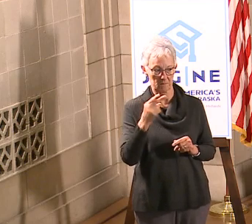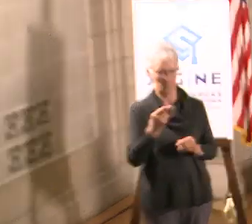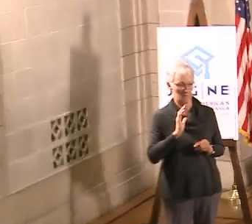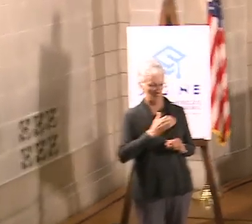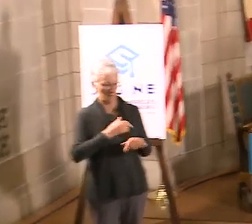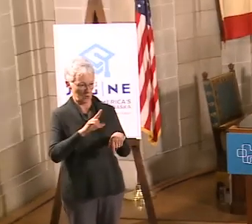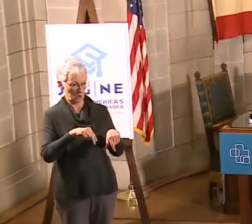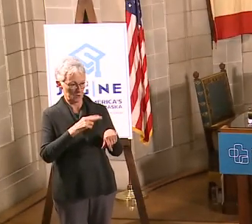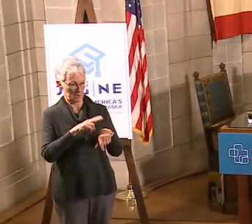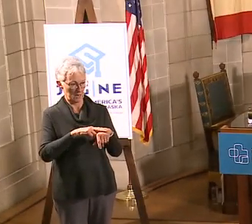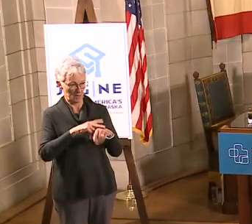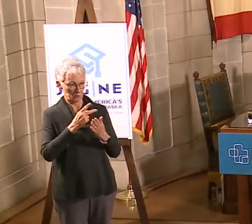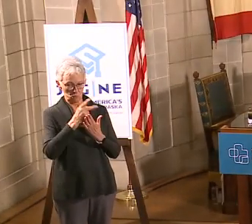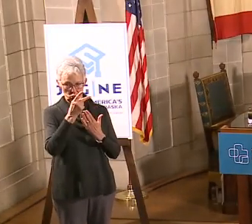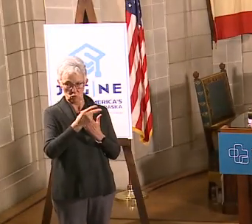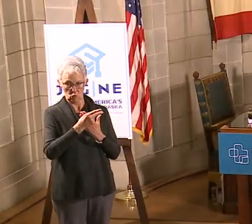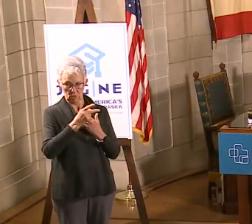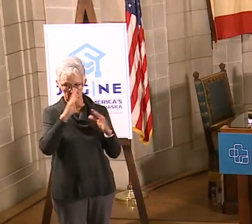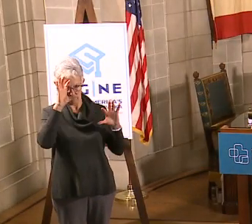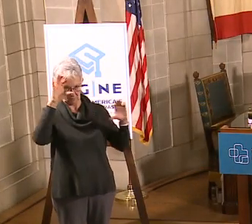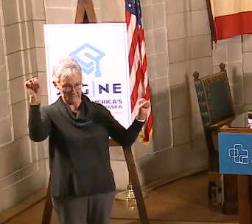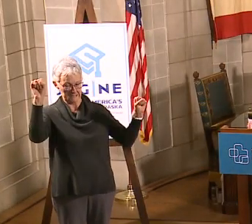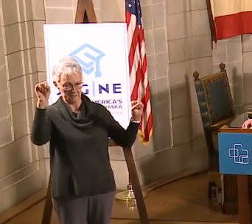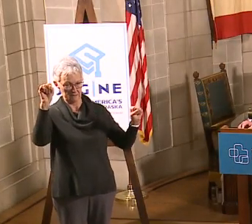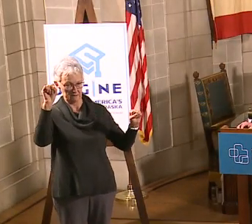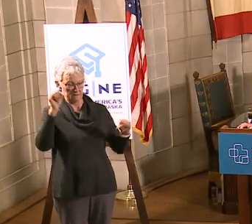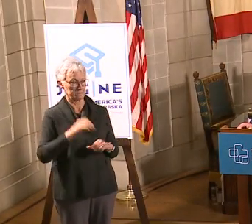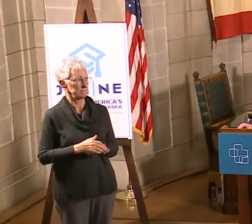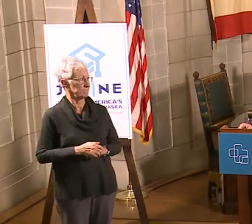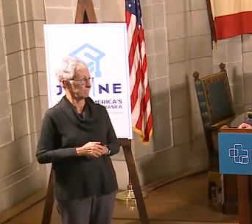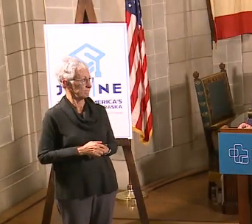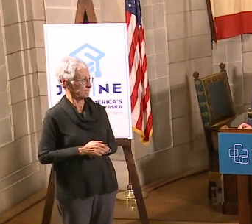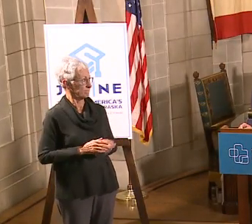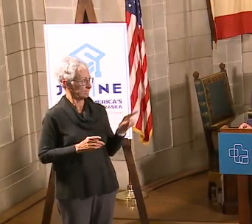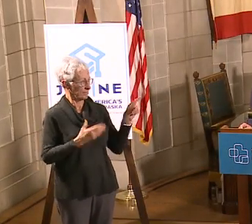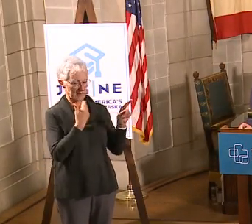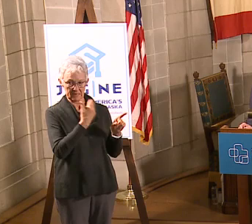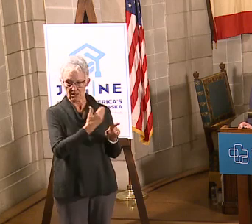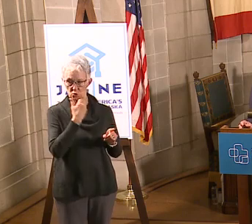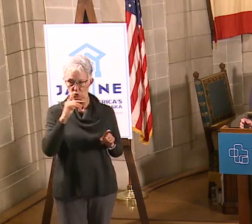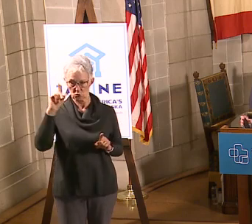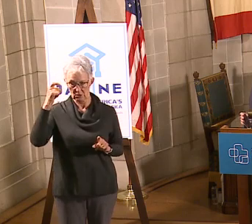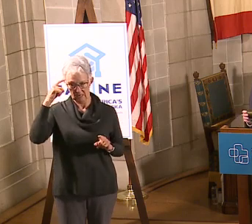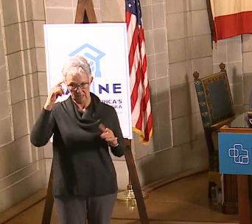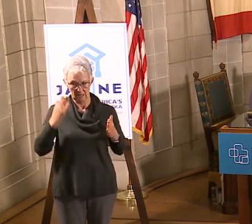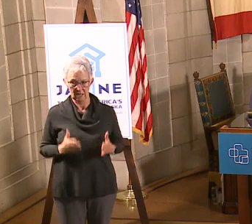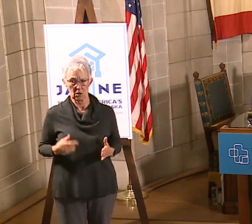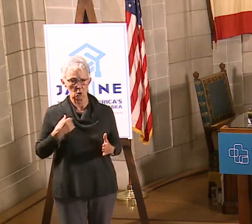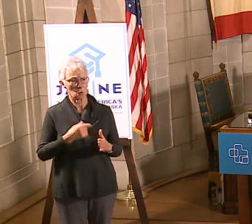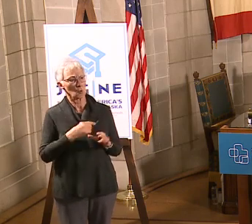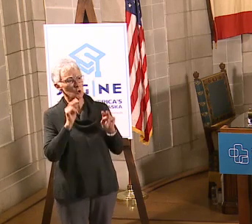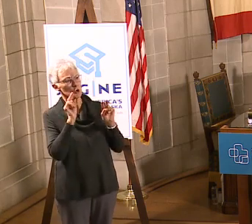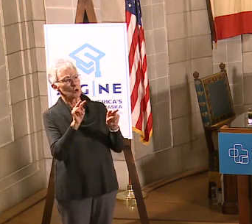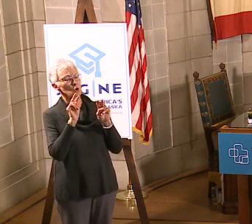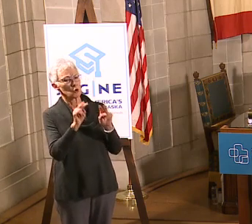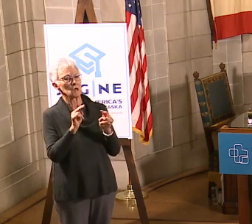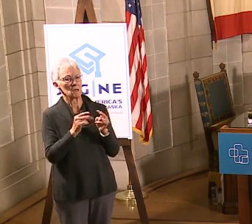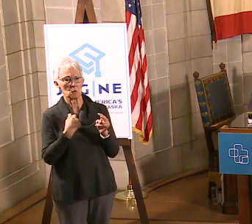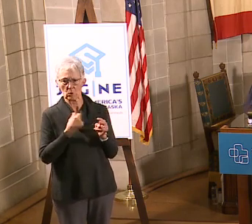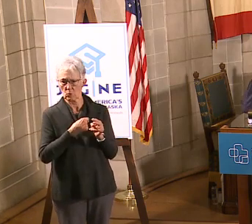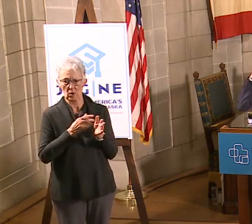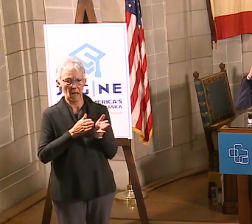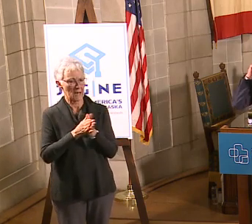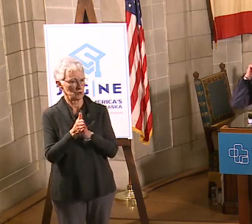Thanks, Matt. Thanks, Governor. We've been looking for you, Governor, for a long time. We were anxious to bring JAG